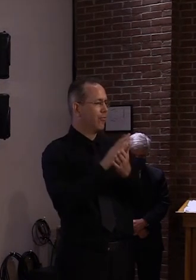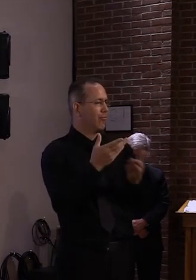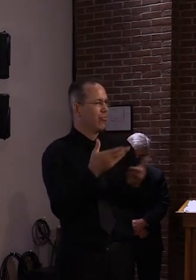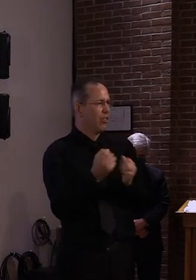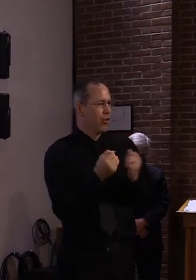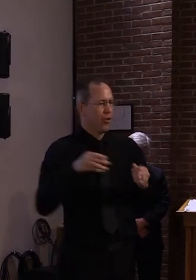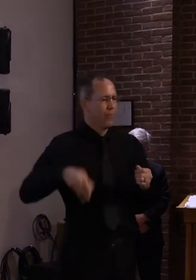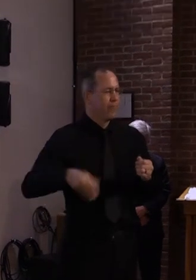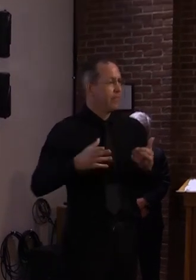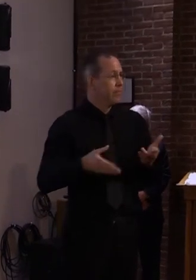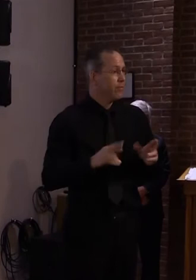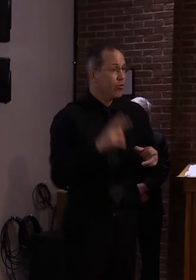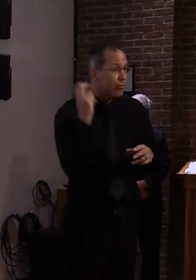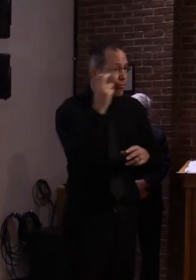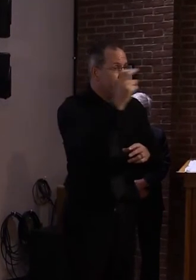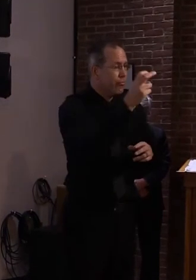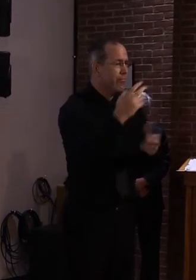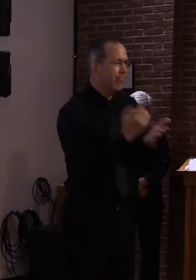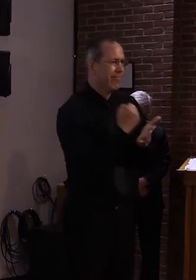Steve, NEKTV?